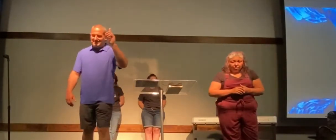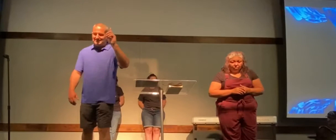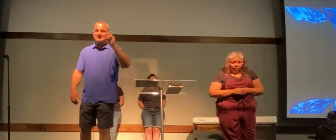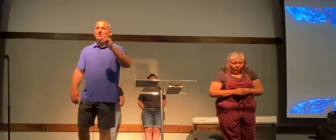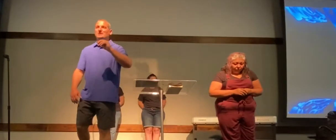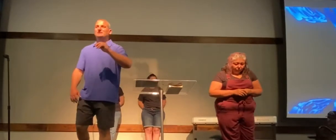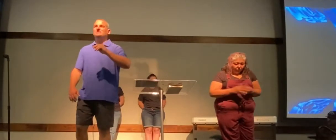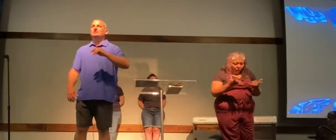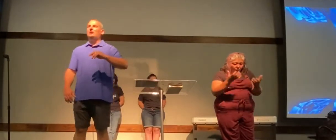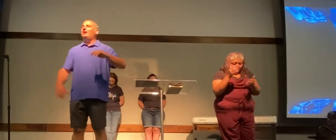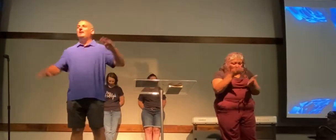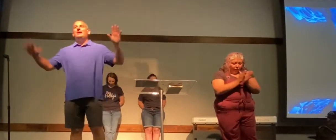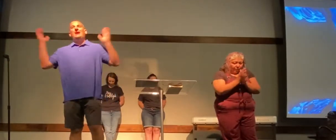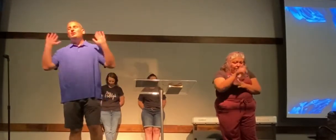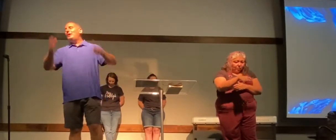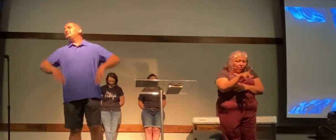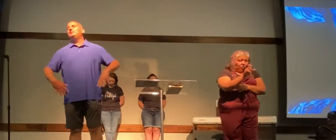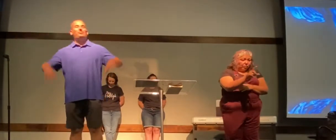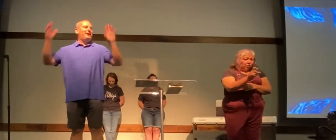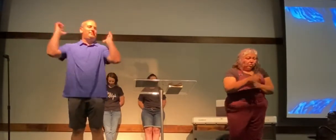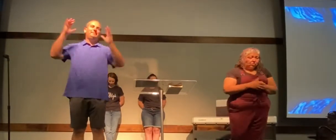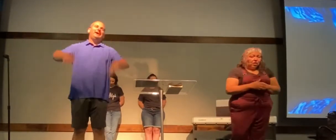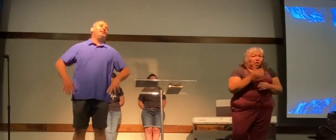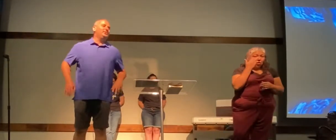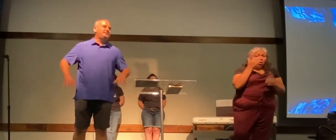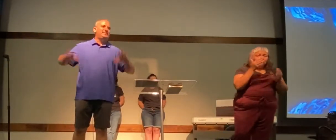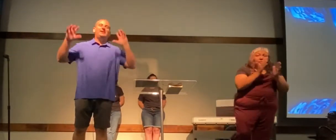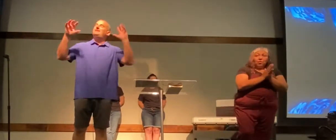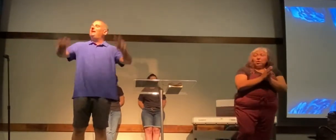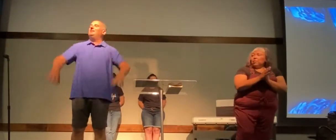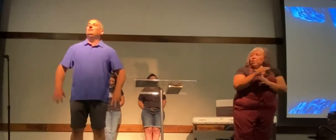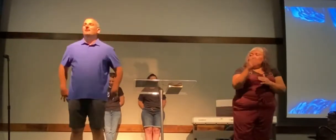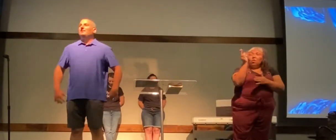I want to ask this question too. Oh, I know I was going to pray, but man, Holy